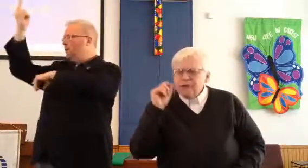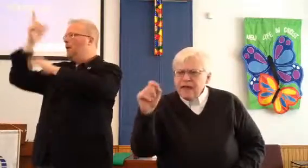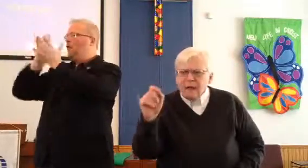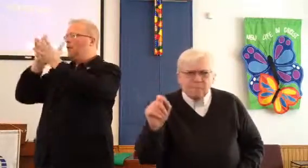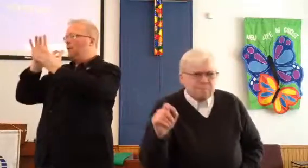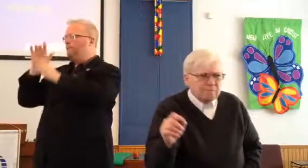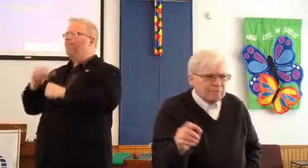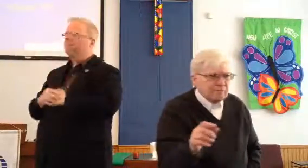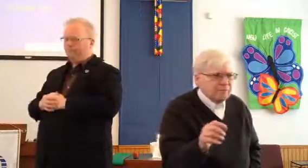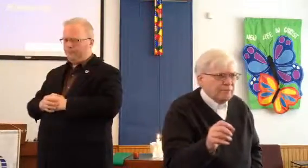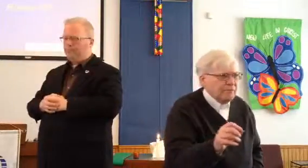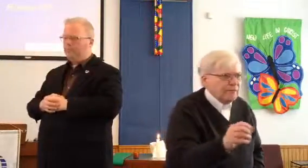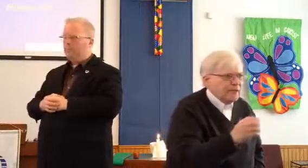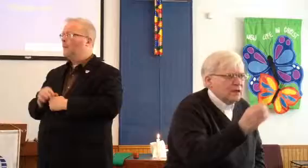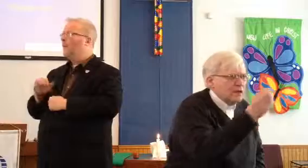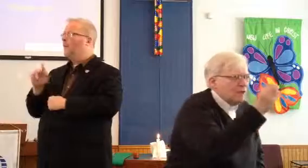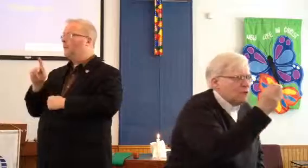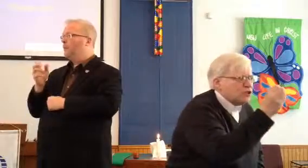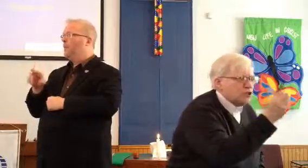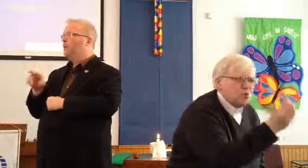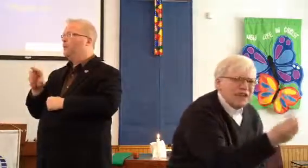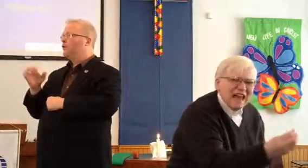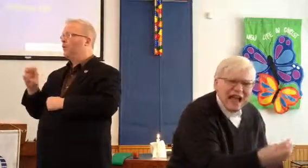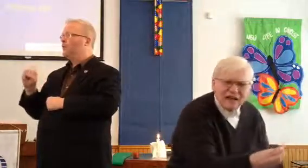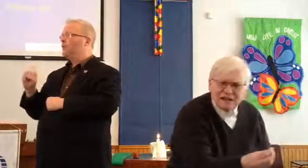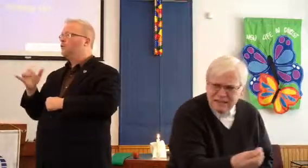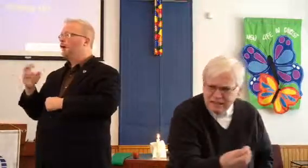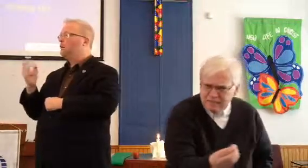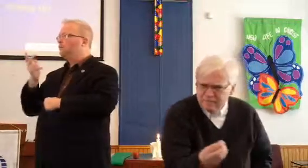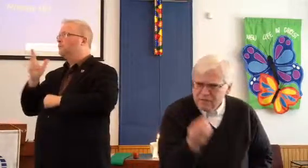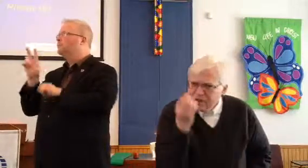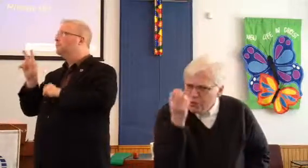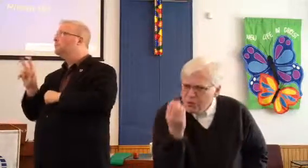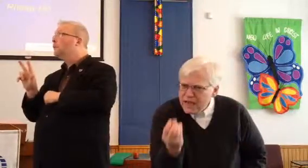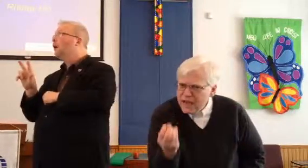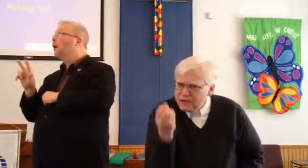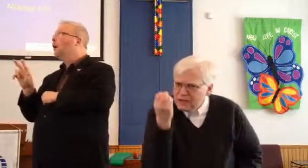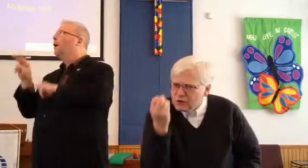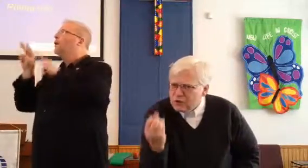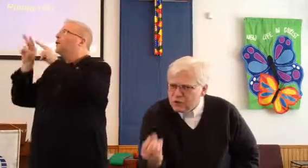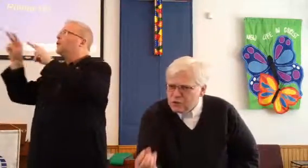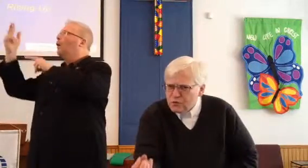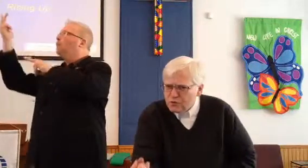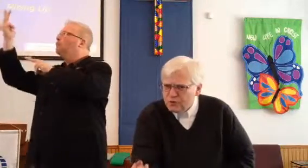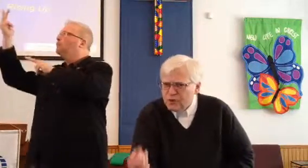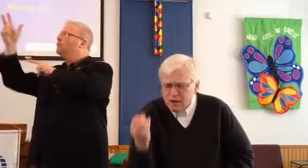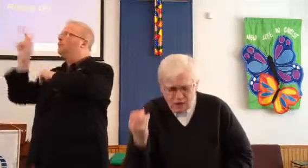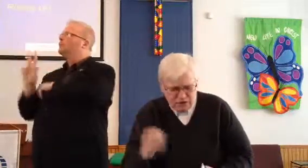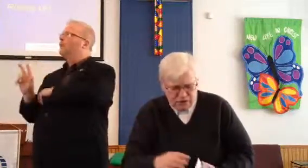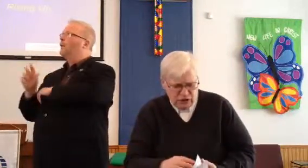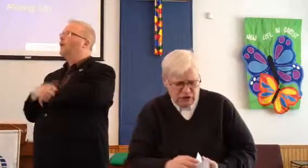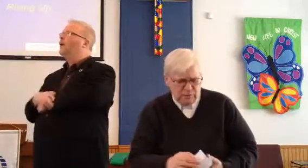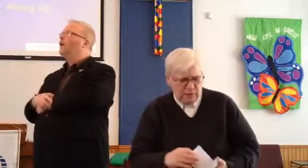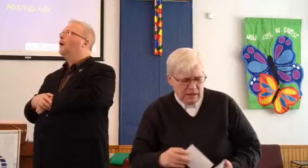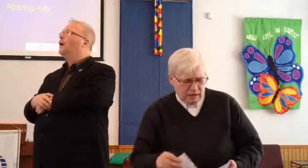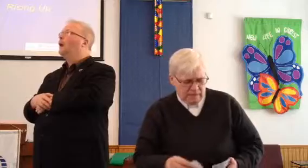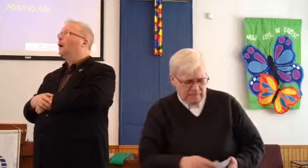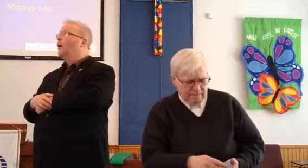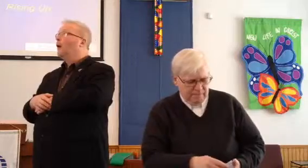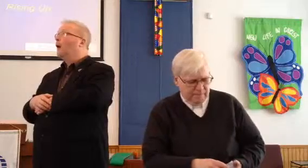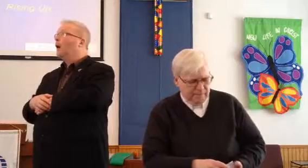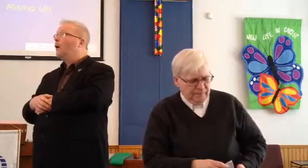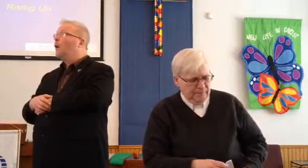And for them, it was the reality, the truth of Jesus